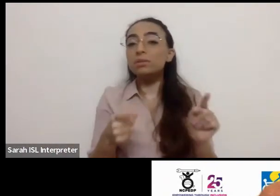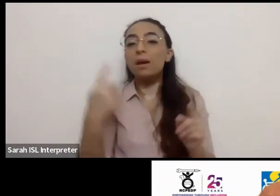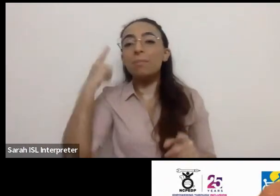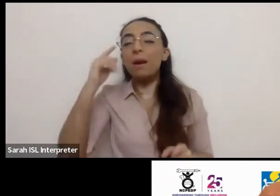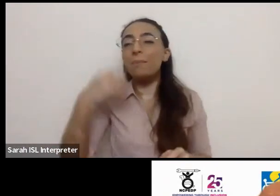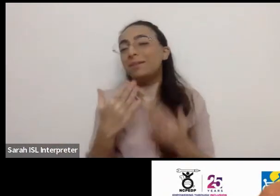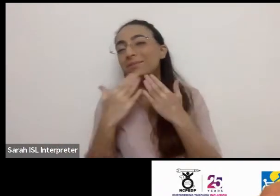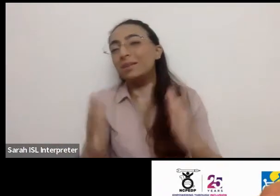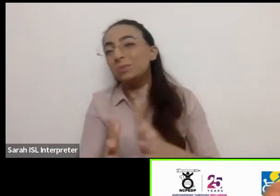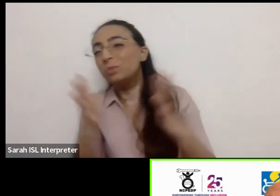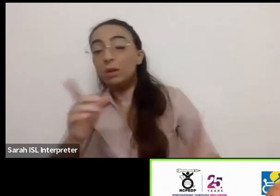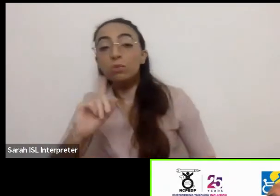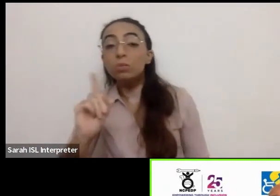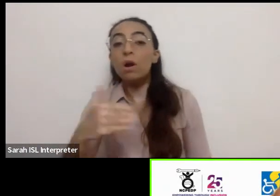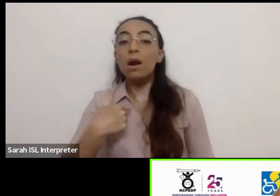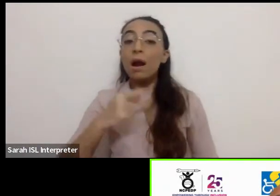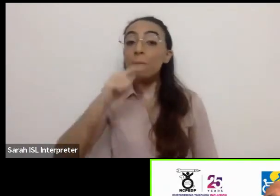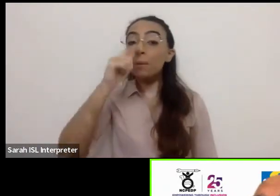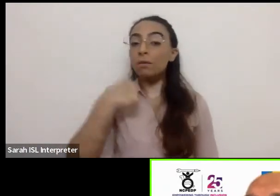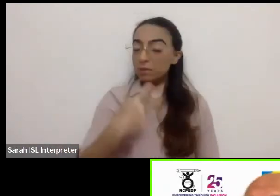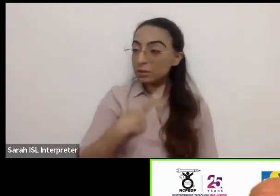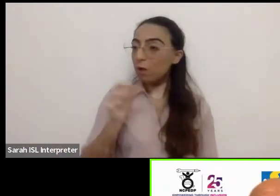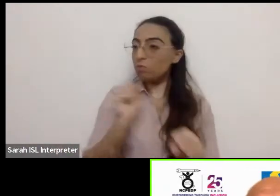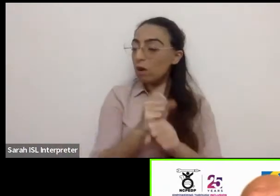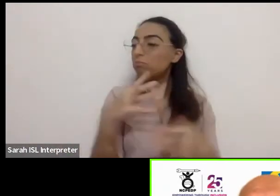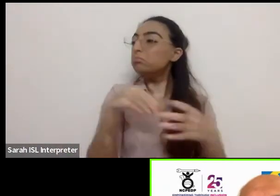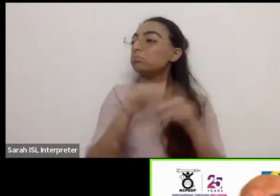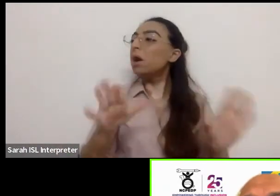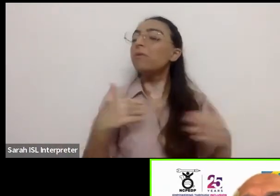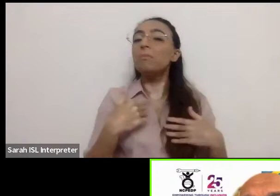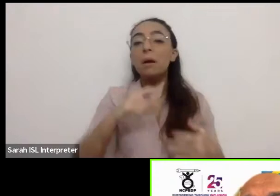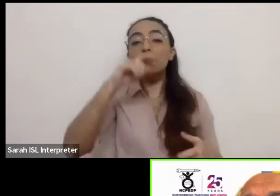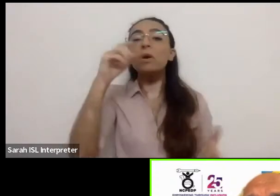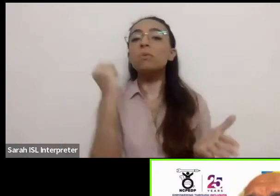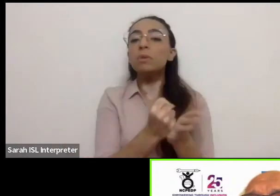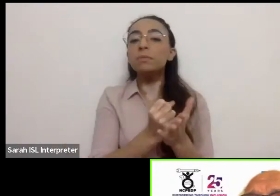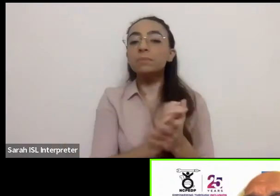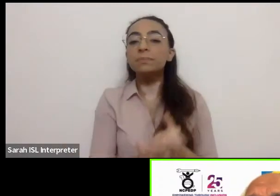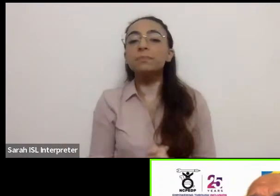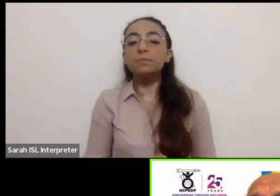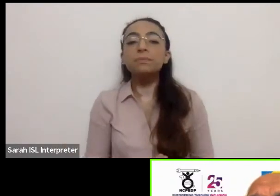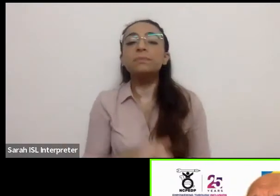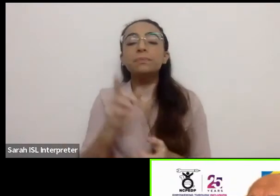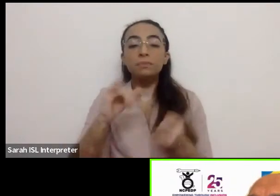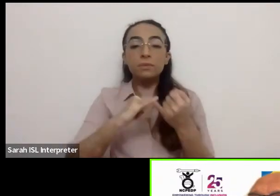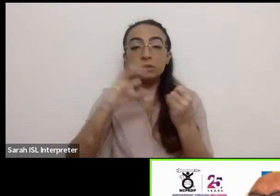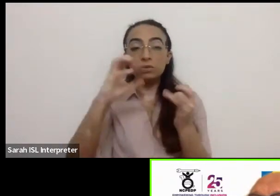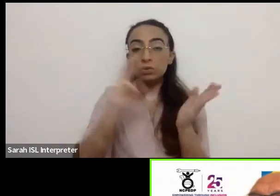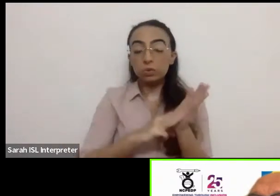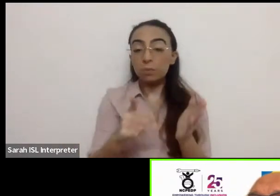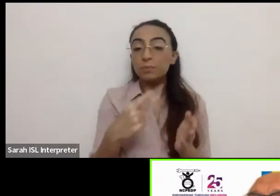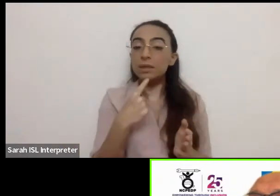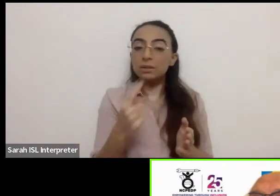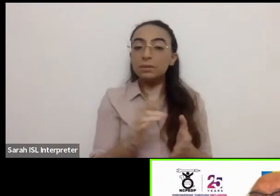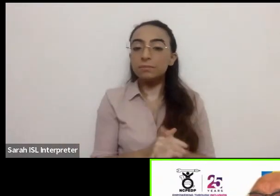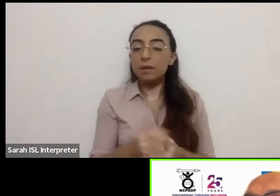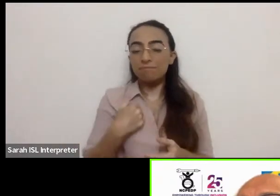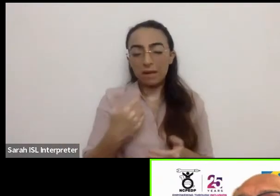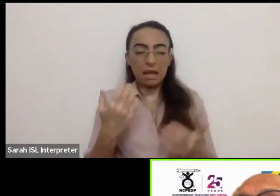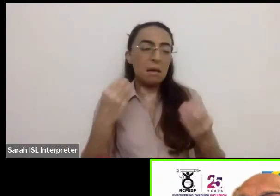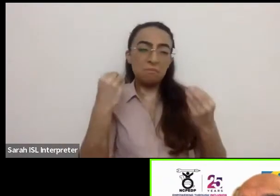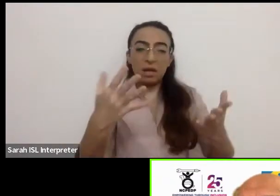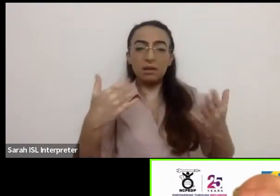grateful for having these jobs. I think that's well said. So, we've been struggling. There is